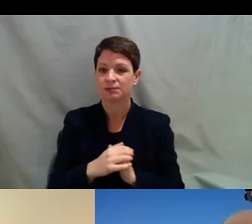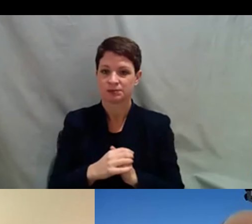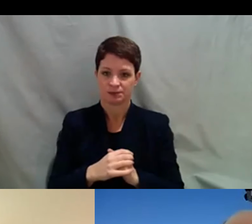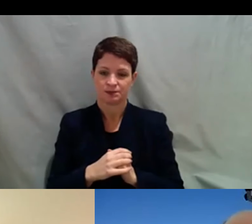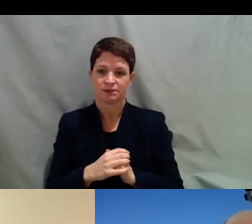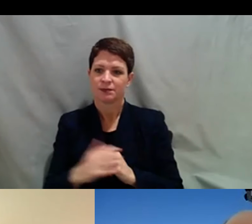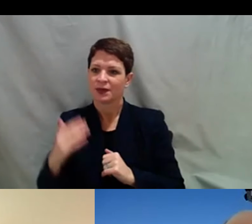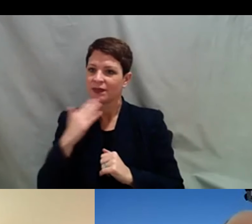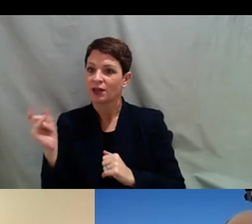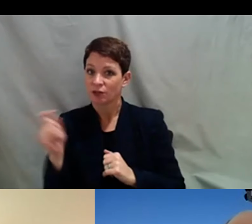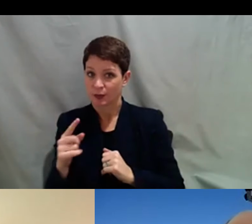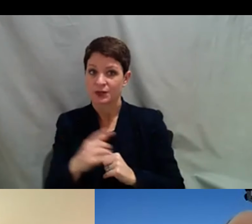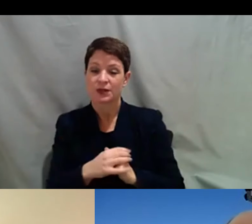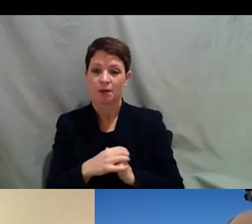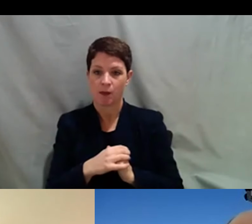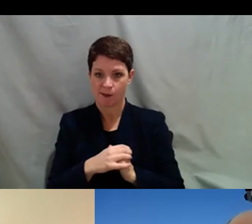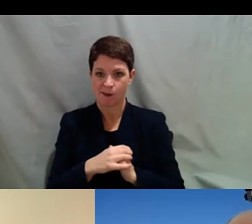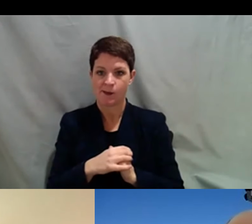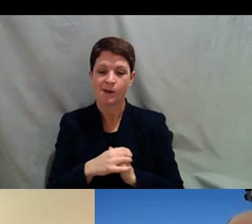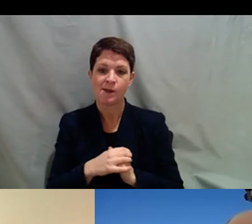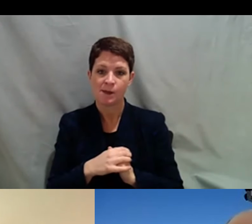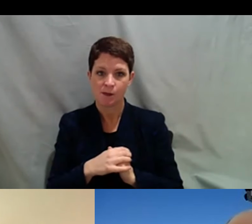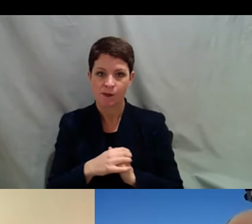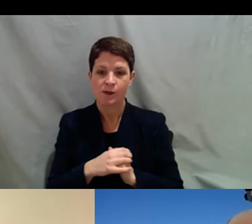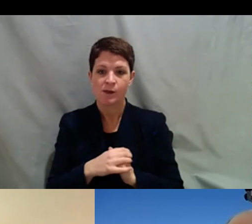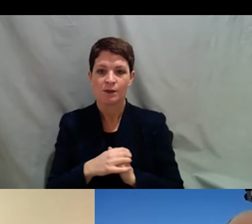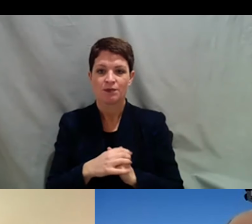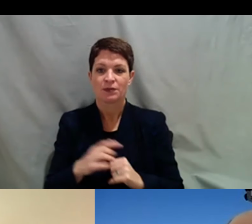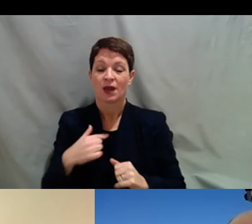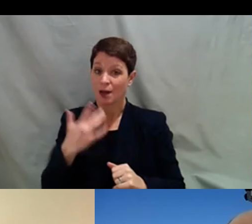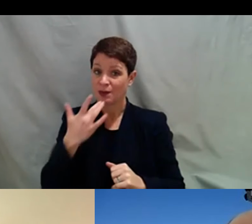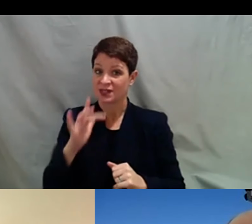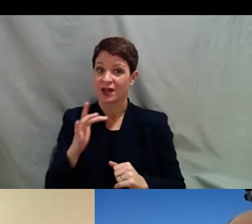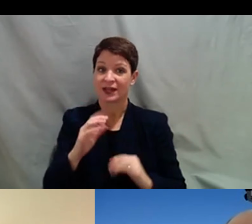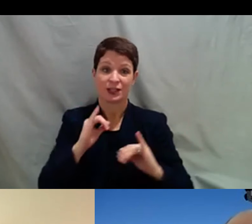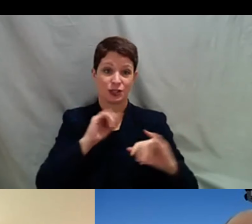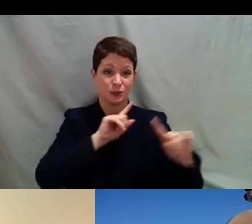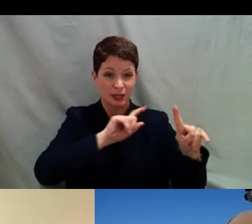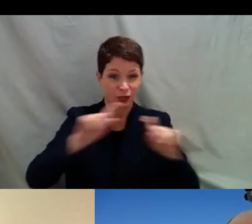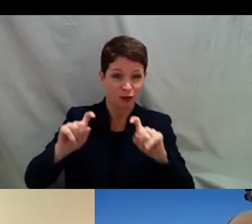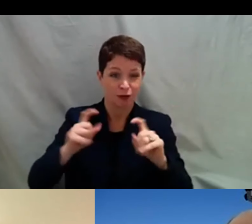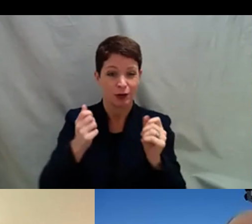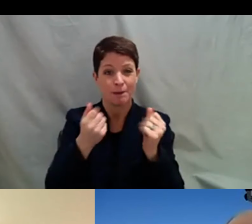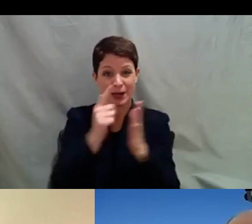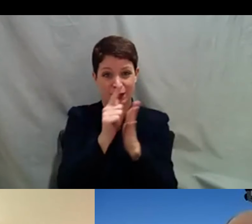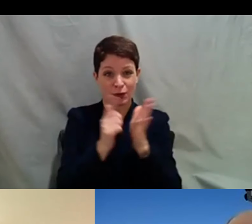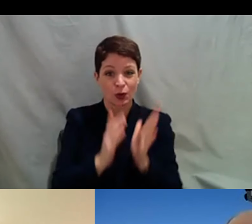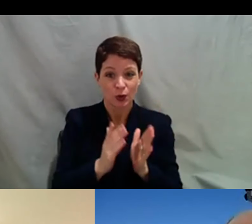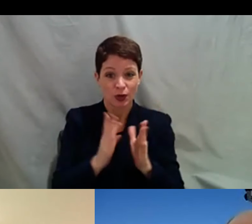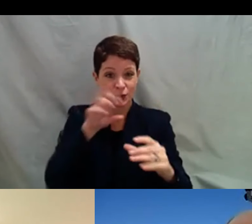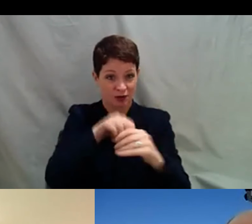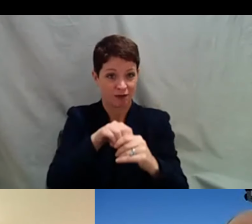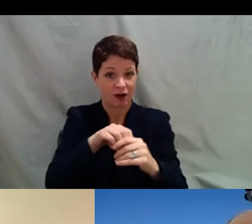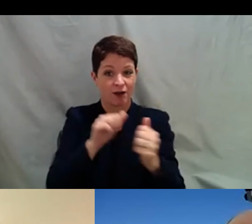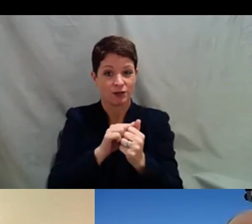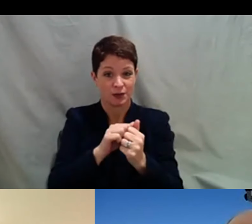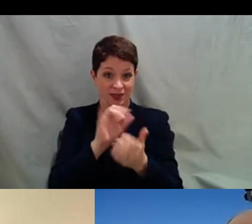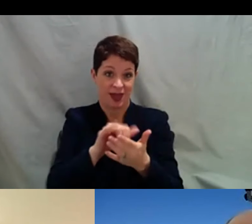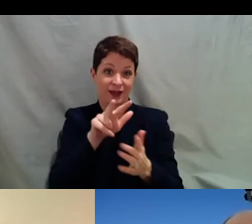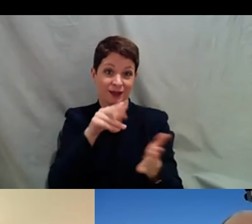Yeah, thank you for that question. So I had the good fortune to interview a number of the lawyers who were directly involved in the